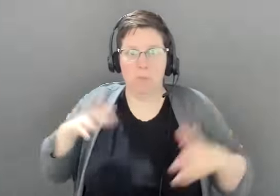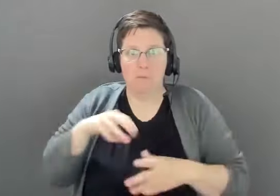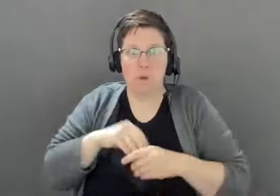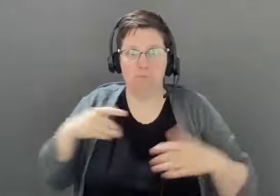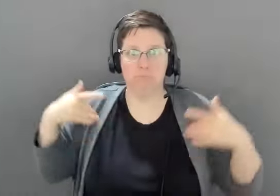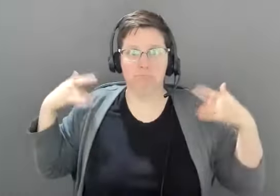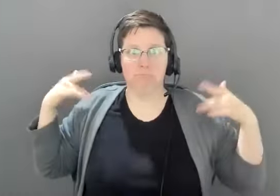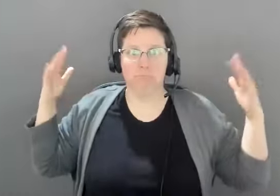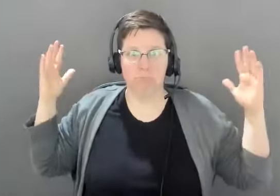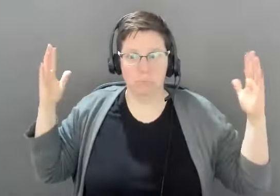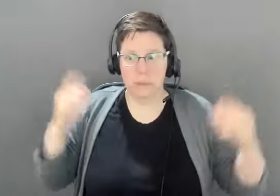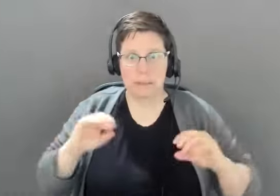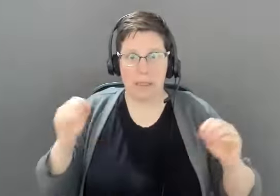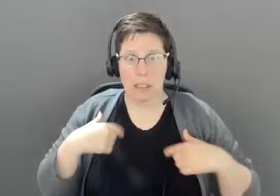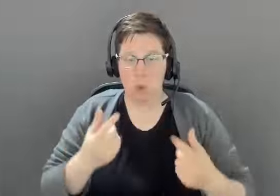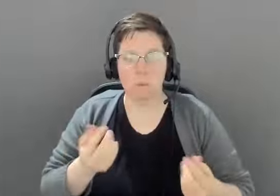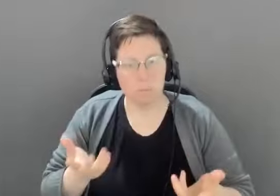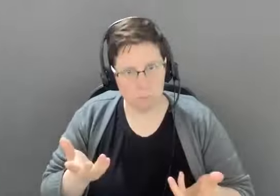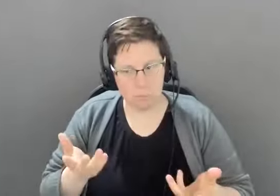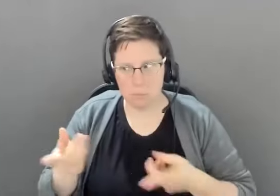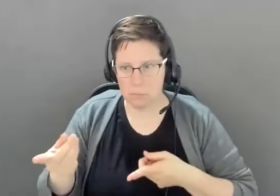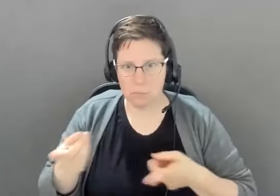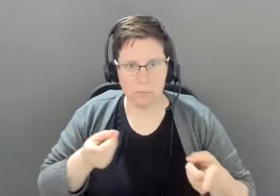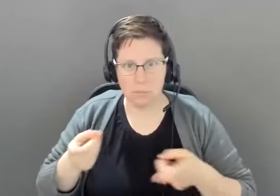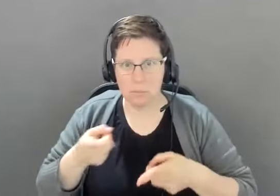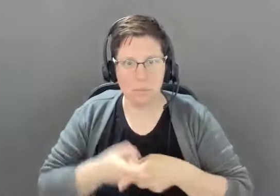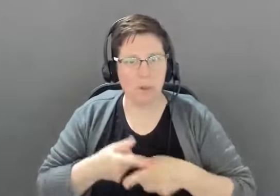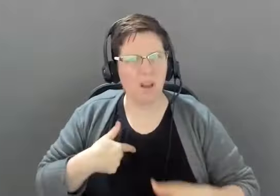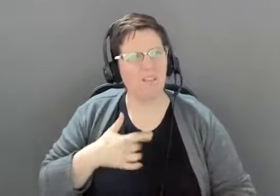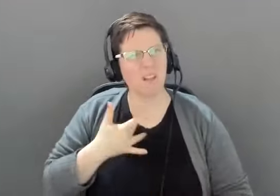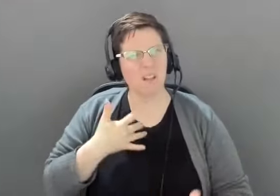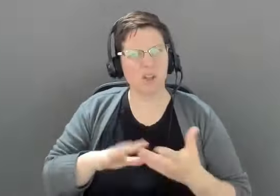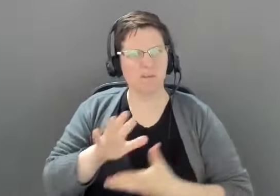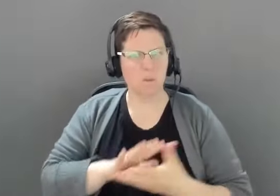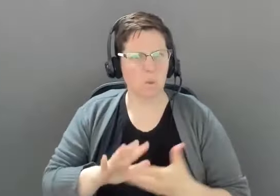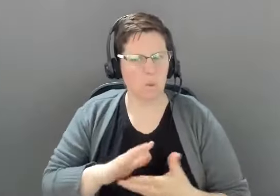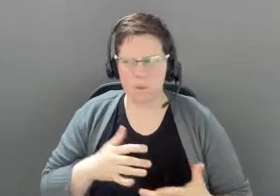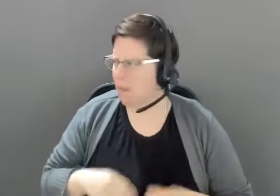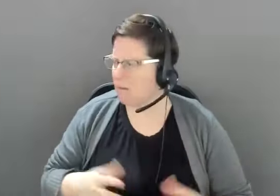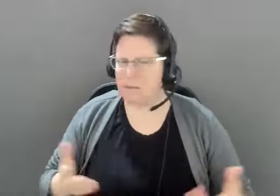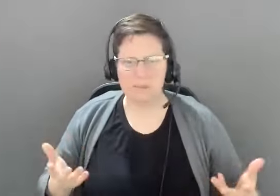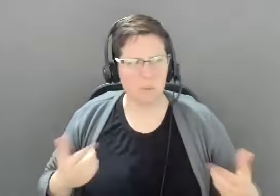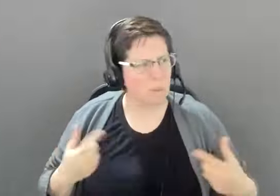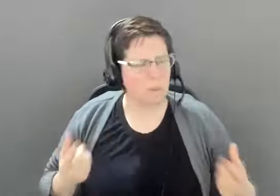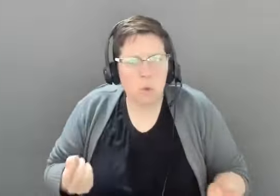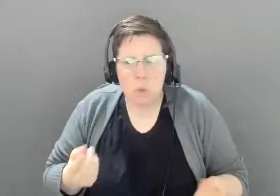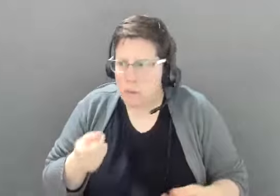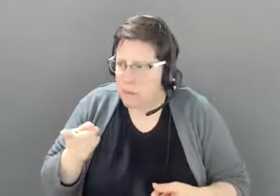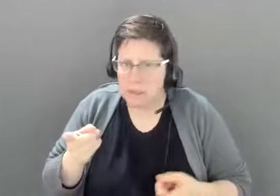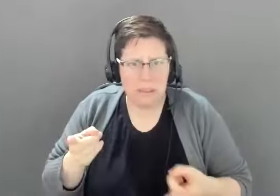that she couldn't help me at all. I was confused and I felt extremely lost and had no idea where to turn for help. And